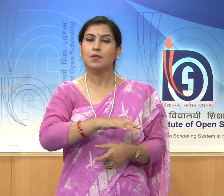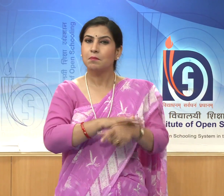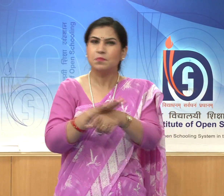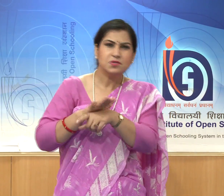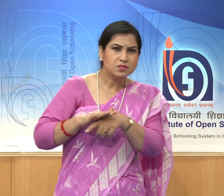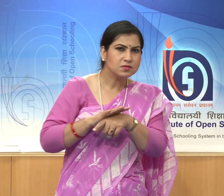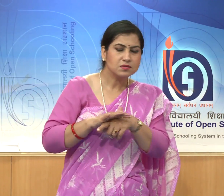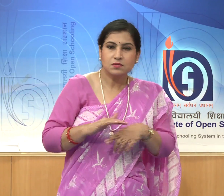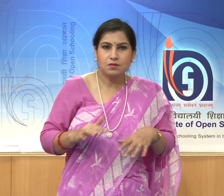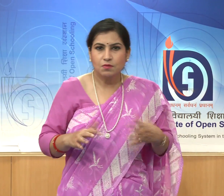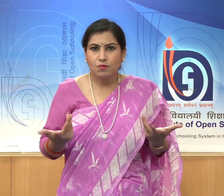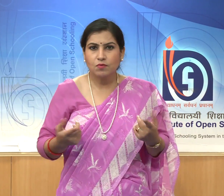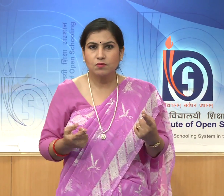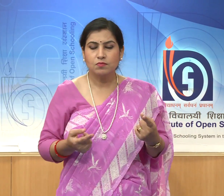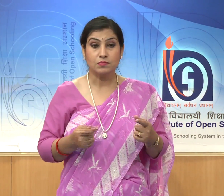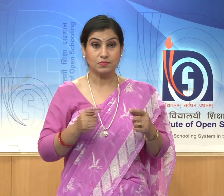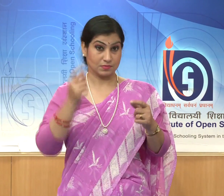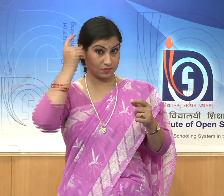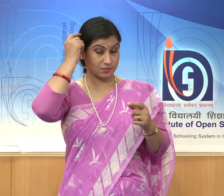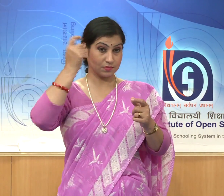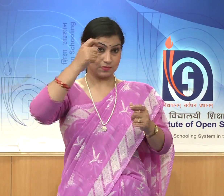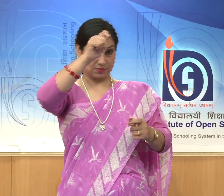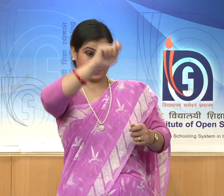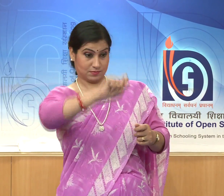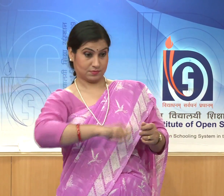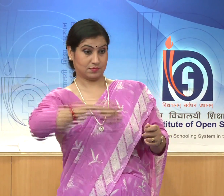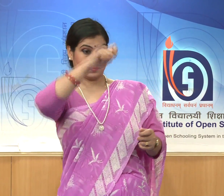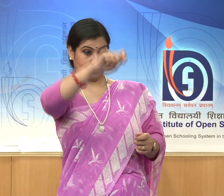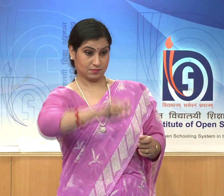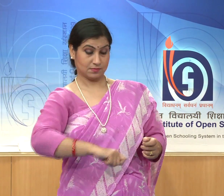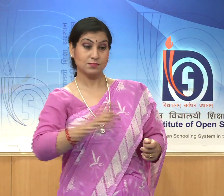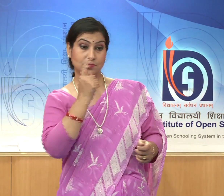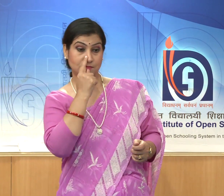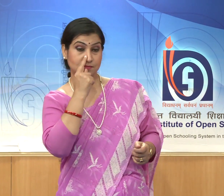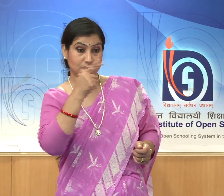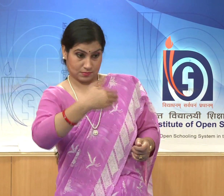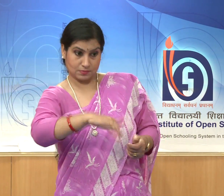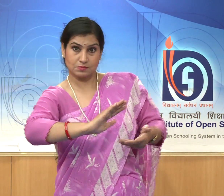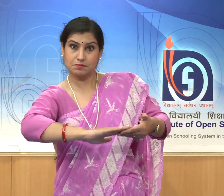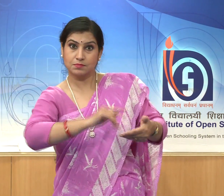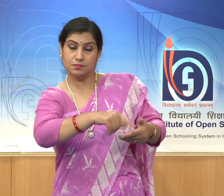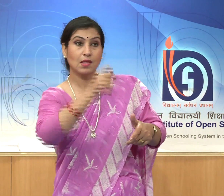is busy in combing the bride's hair